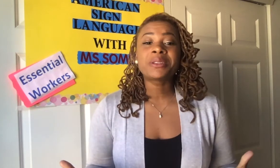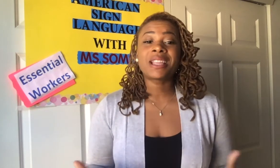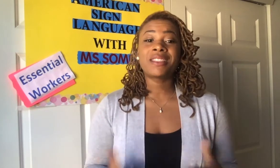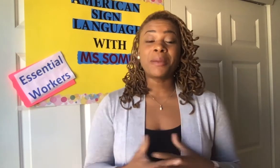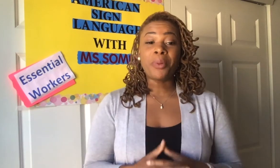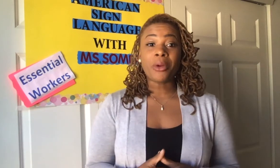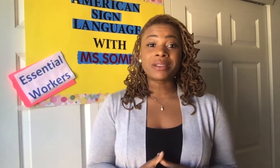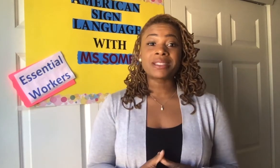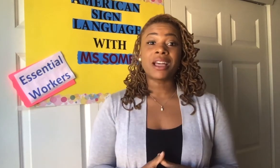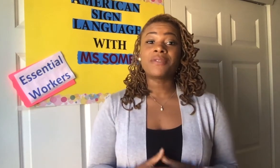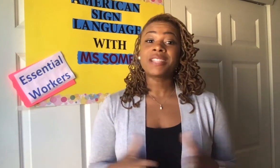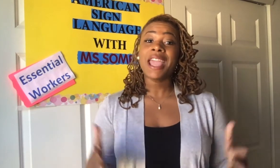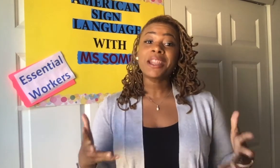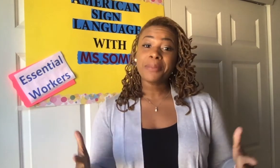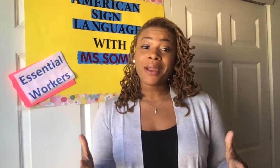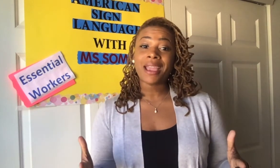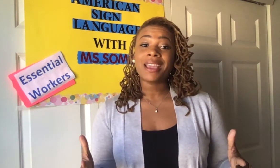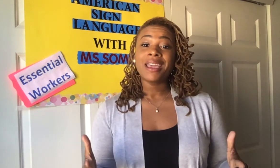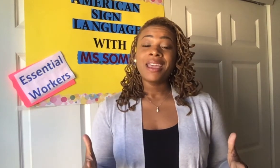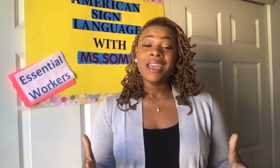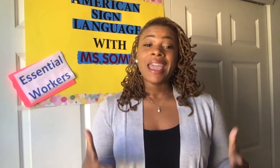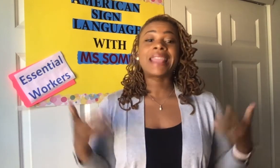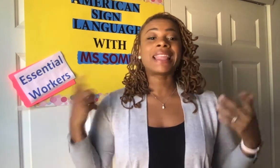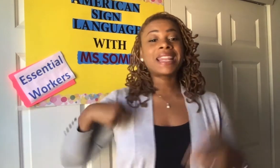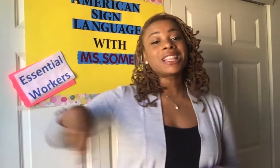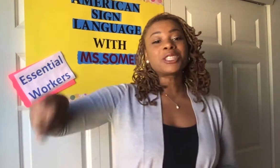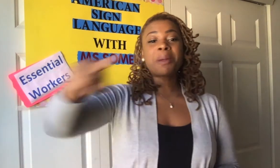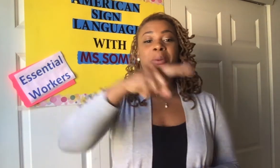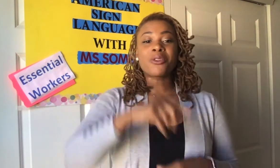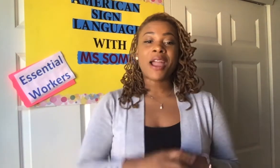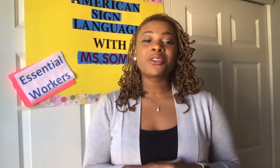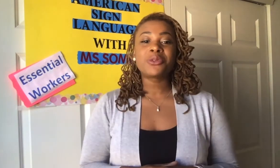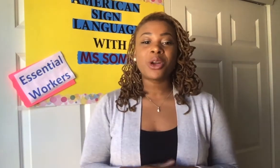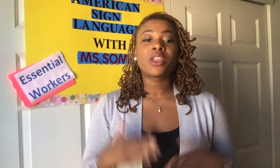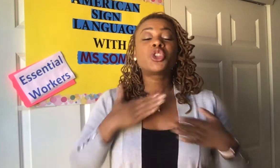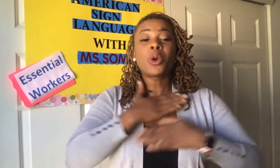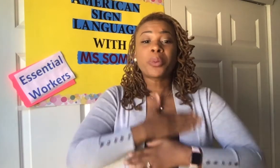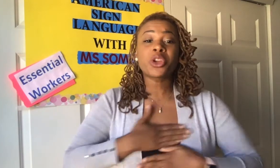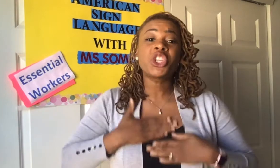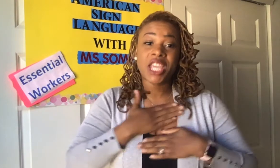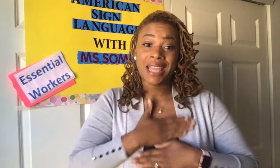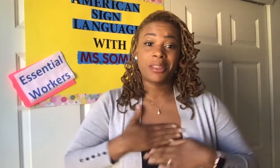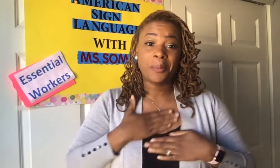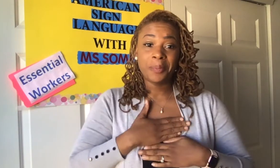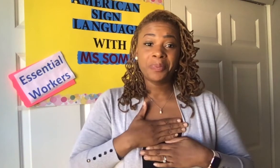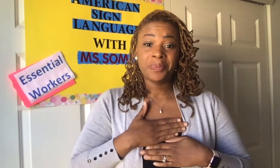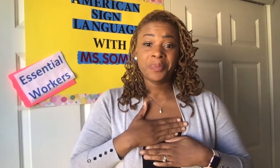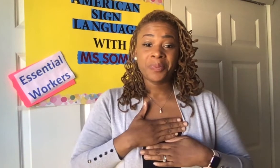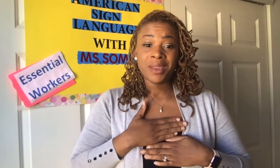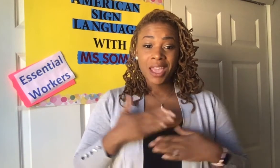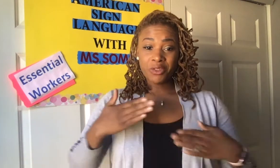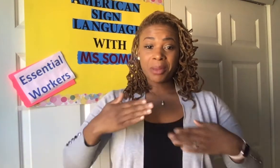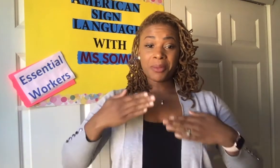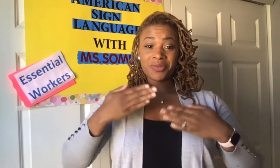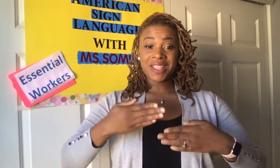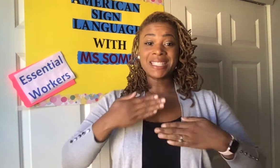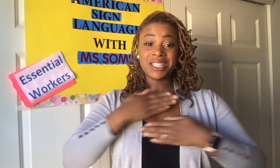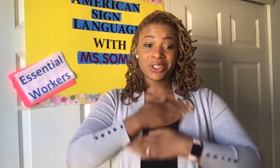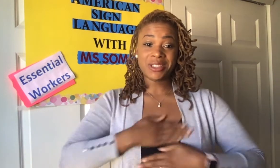the importance of taking a break and letting those people around you know that you appreciate them. And remember, this is your sign